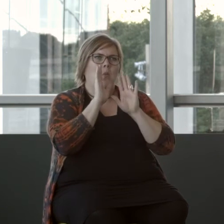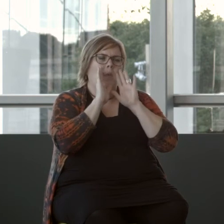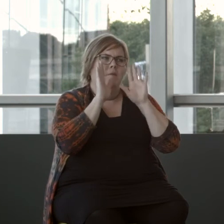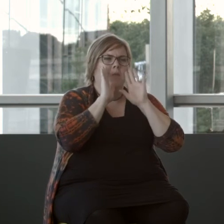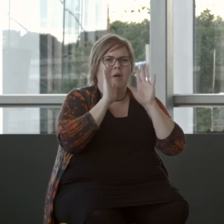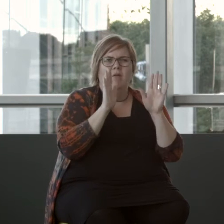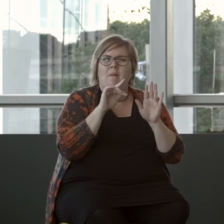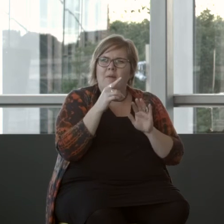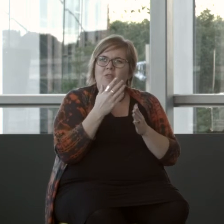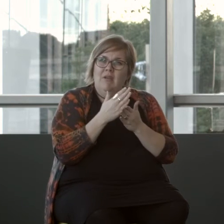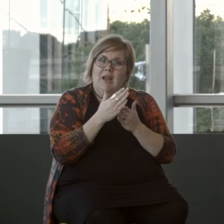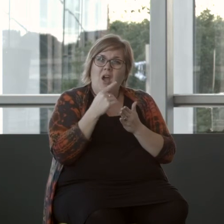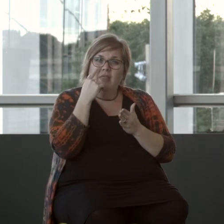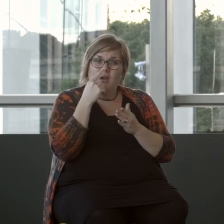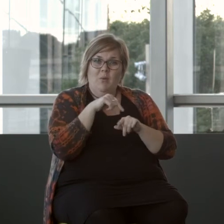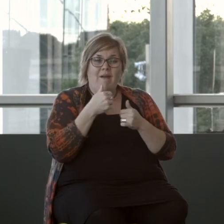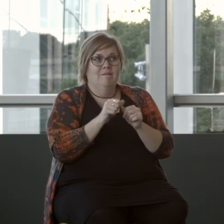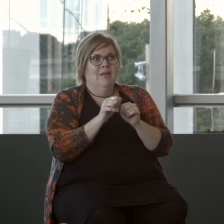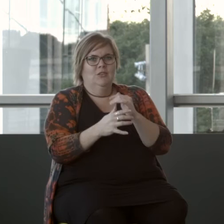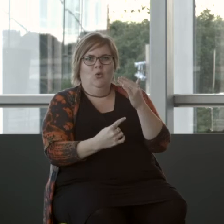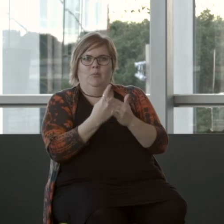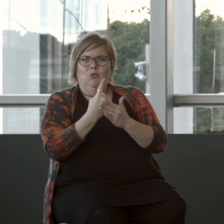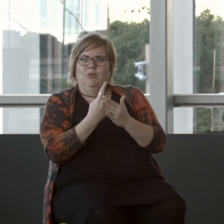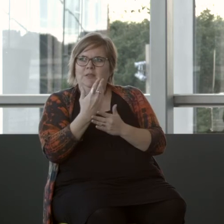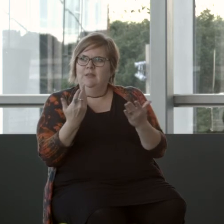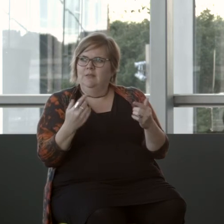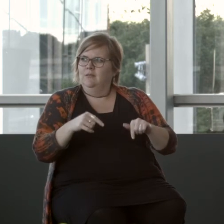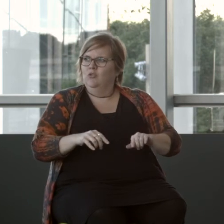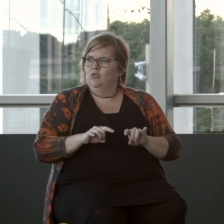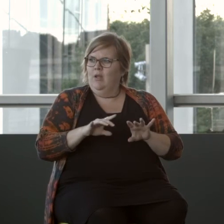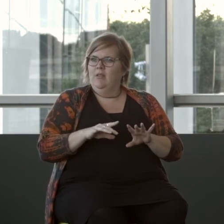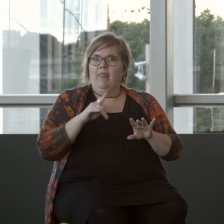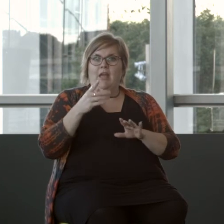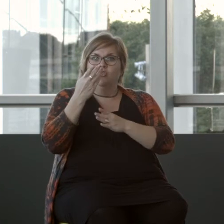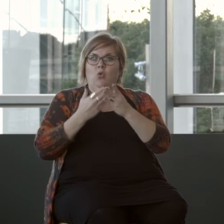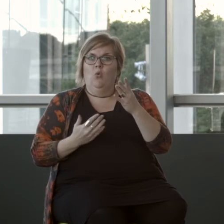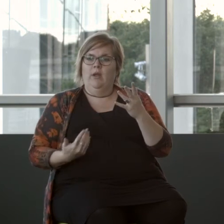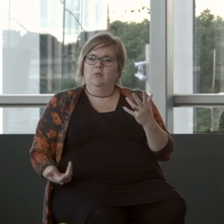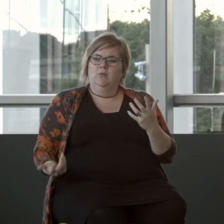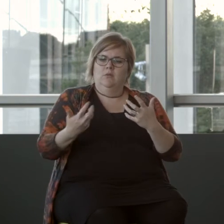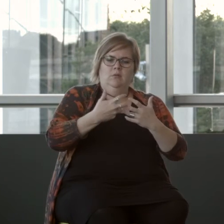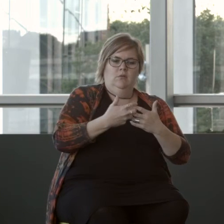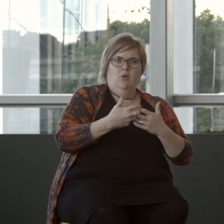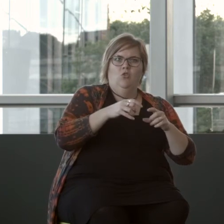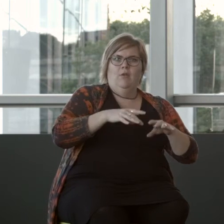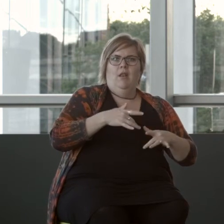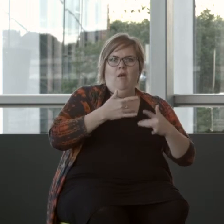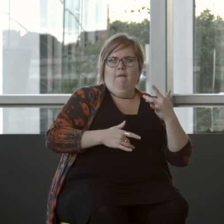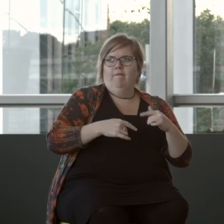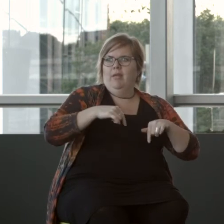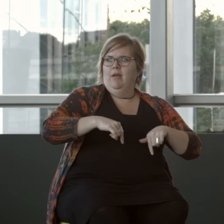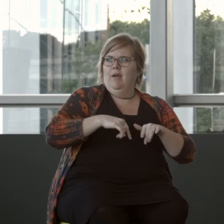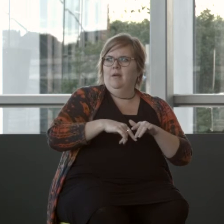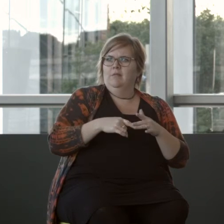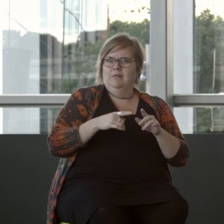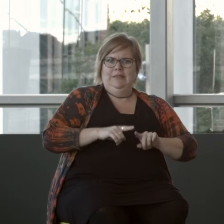really, I think we have a fantastic opportunity to merge those stories with what our contemporary life is like here, which is